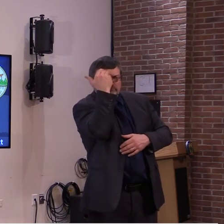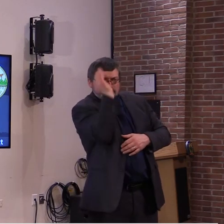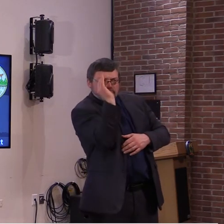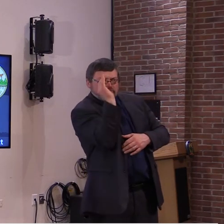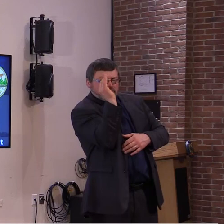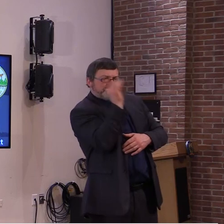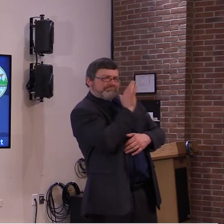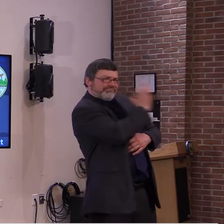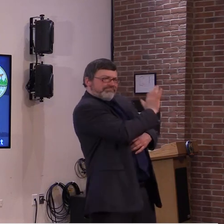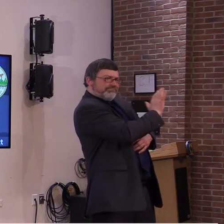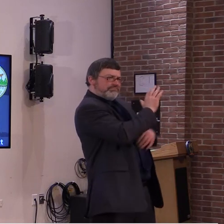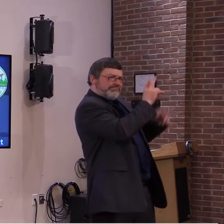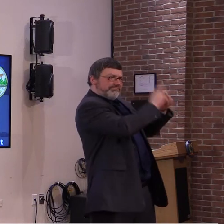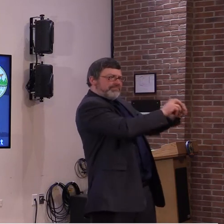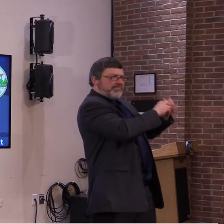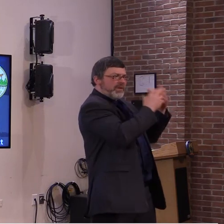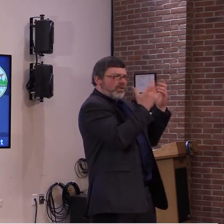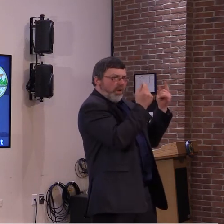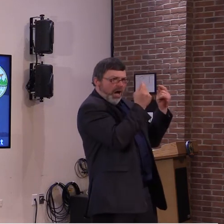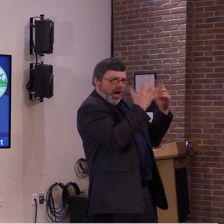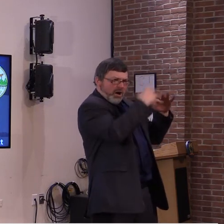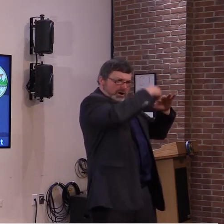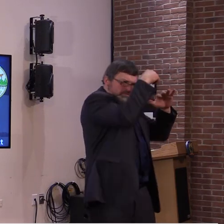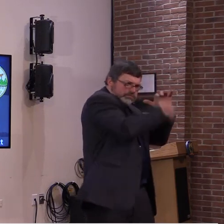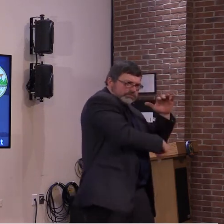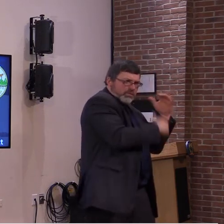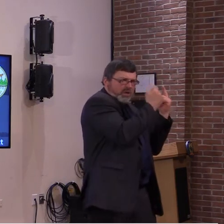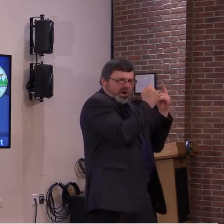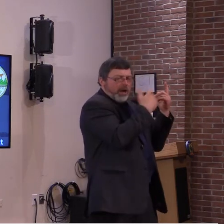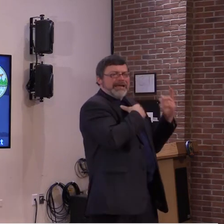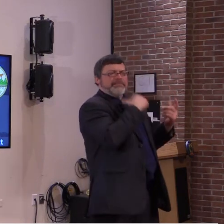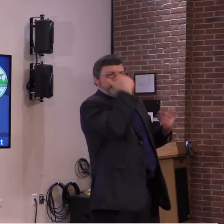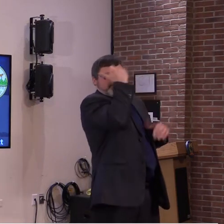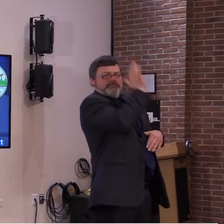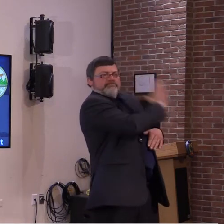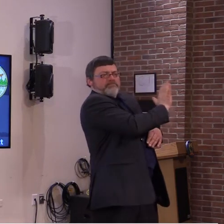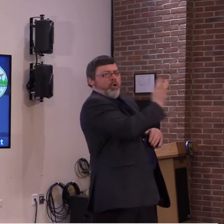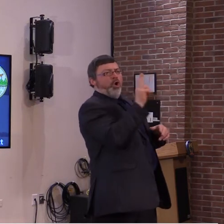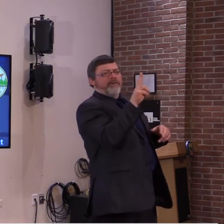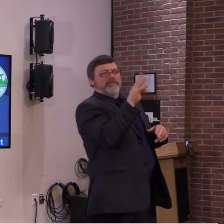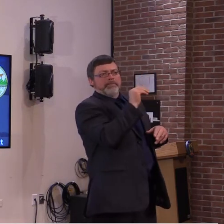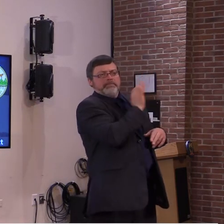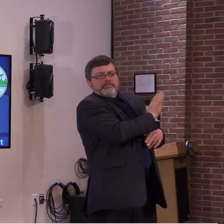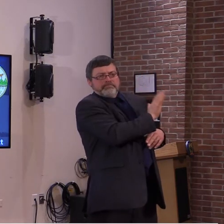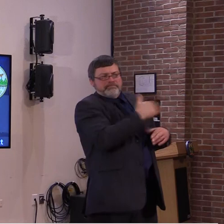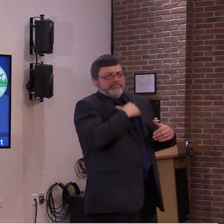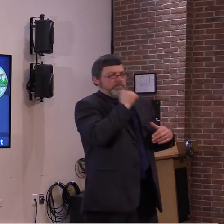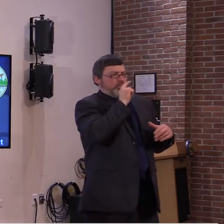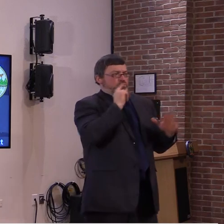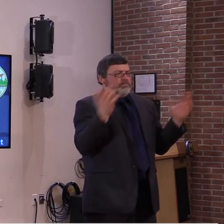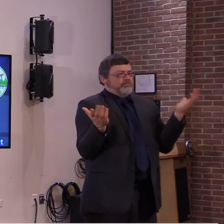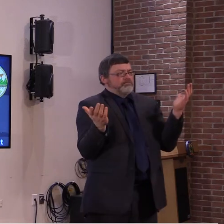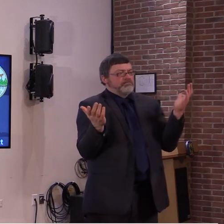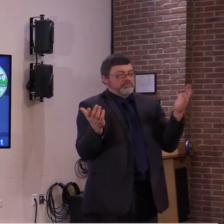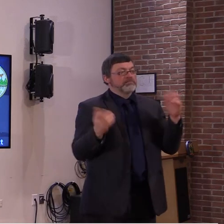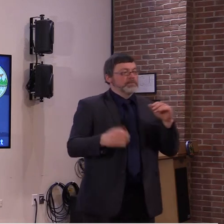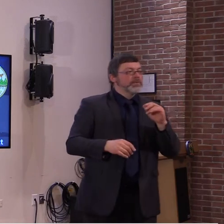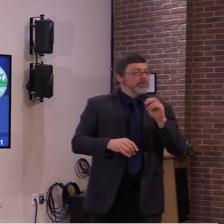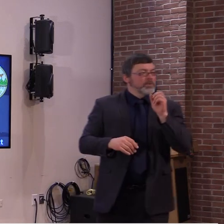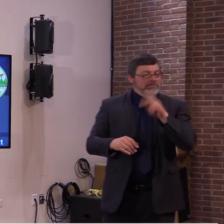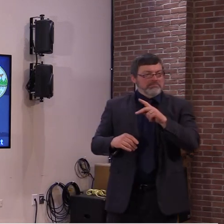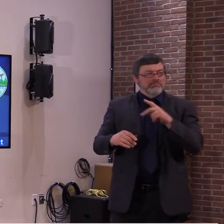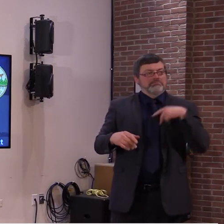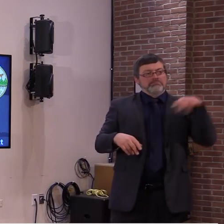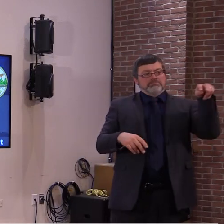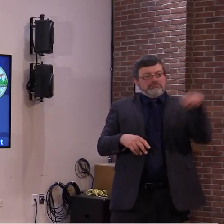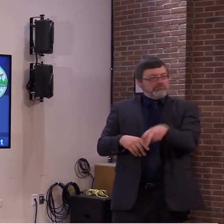an understanding of that as well. Very good, thank you. All set. Moving to the phones, we'll start with Tom